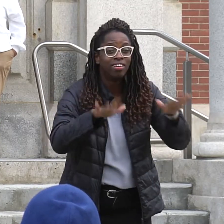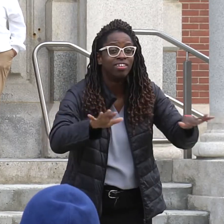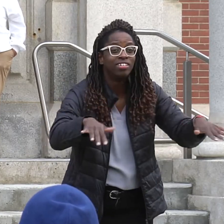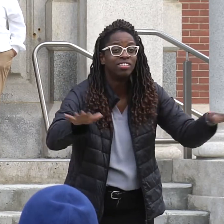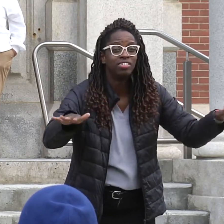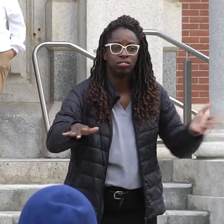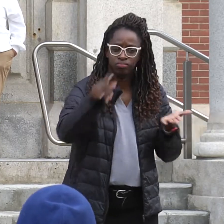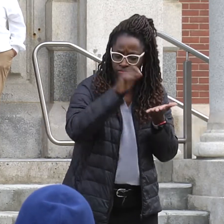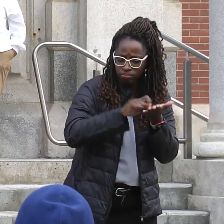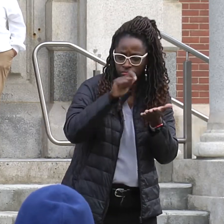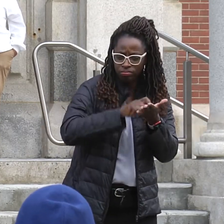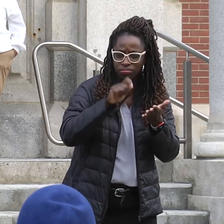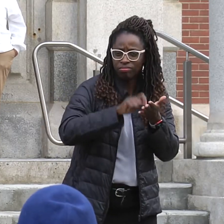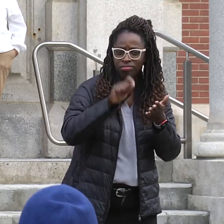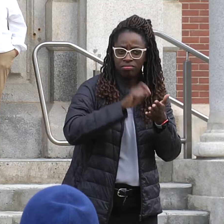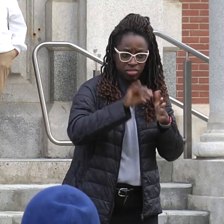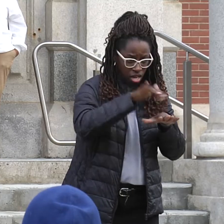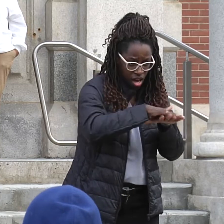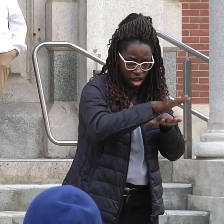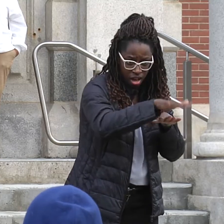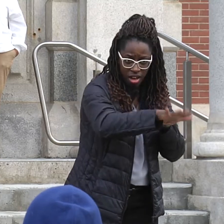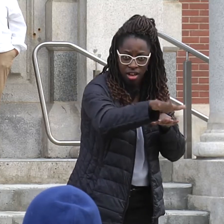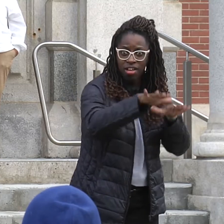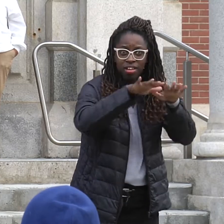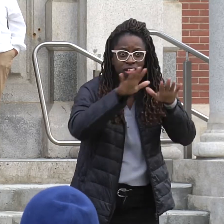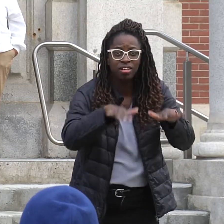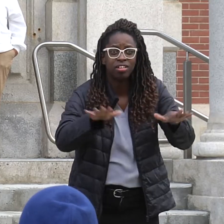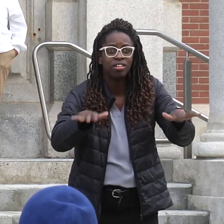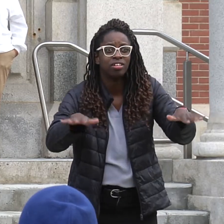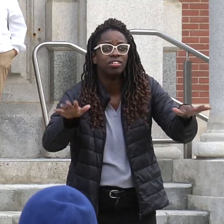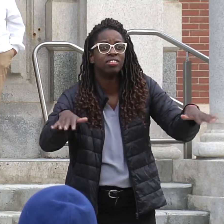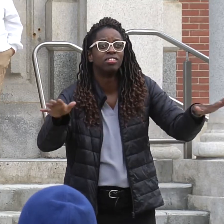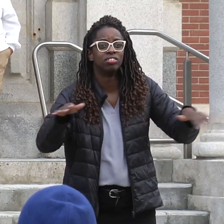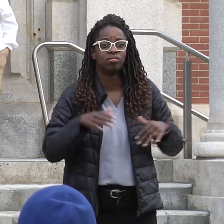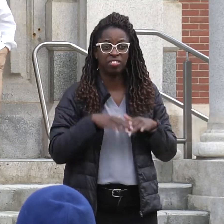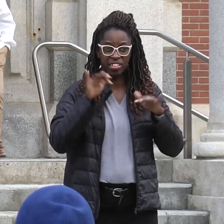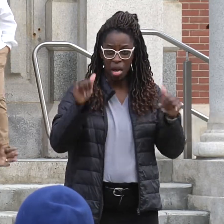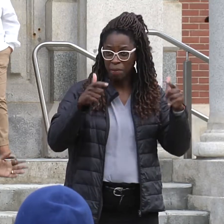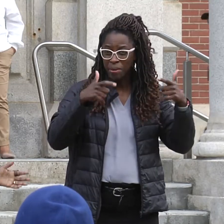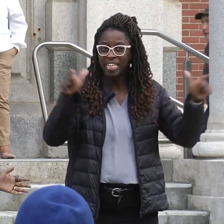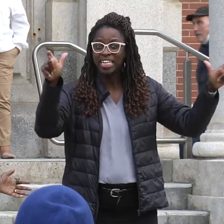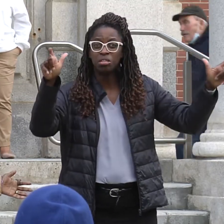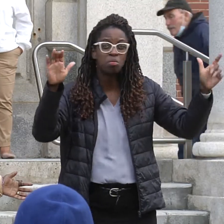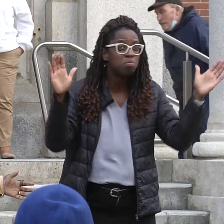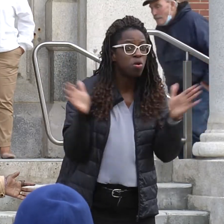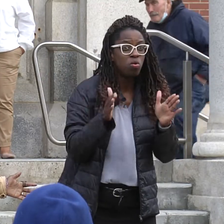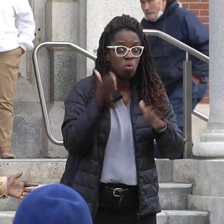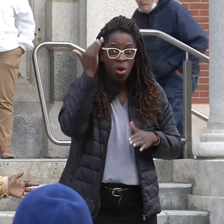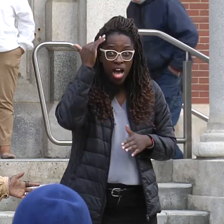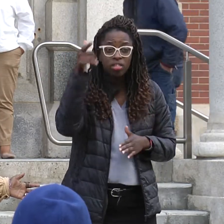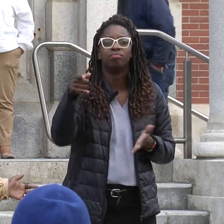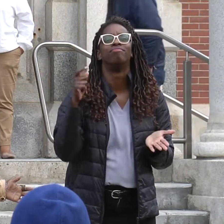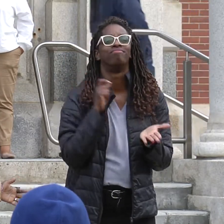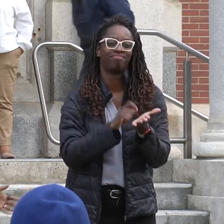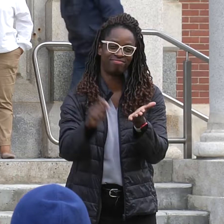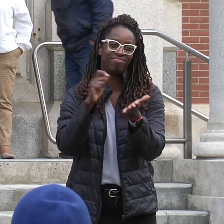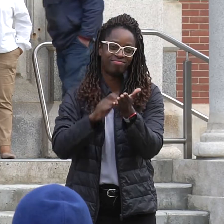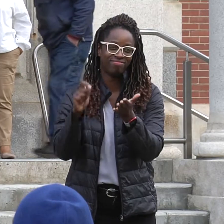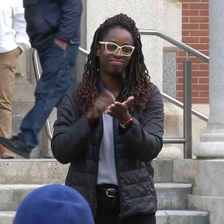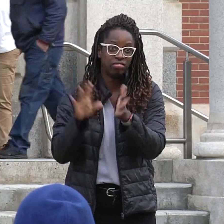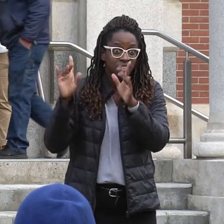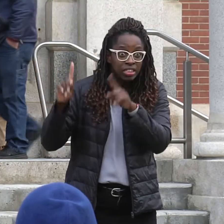world, italics and bolds. Because I write, because I wrote.